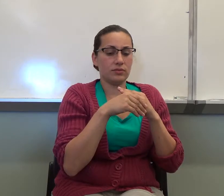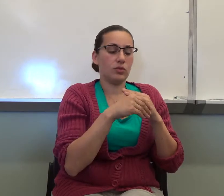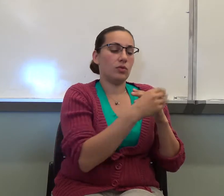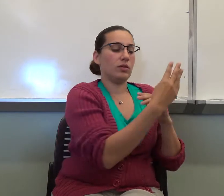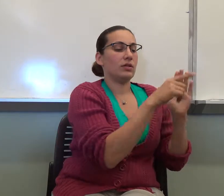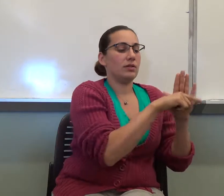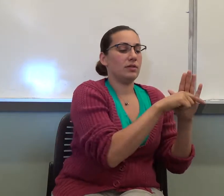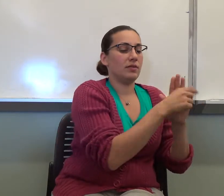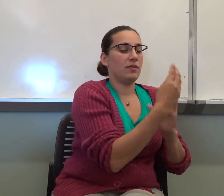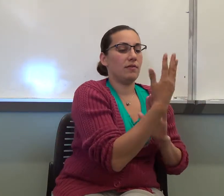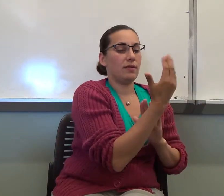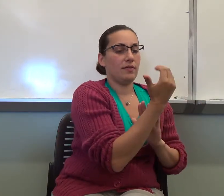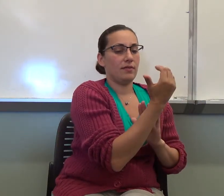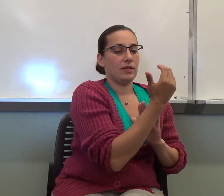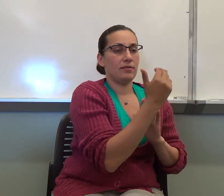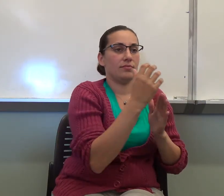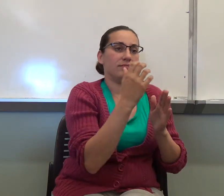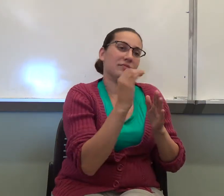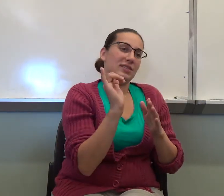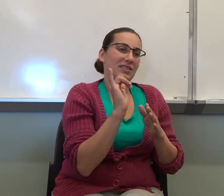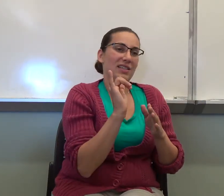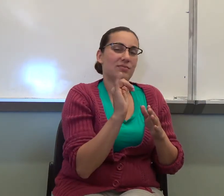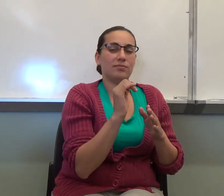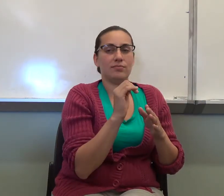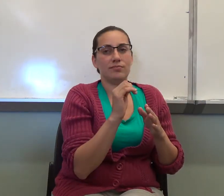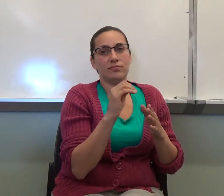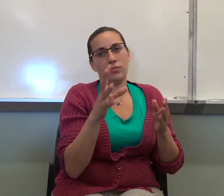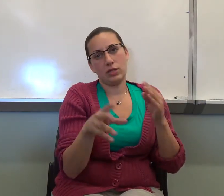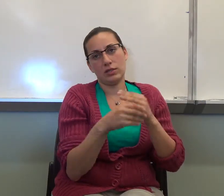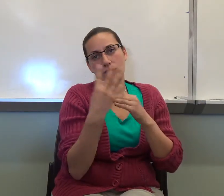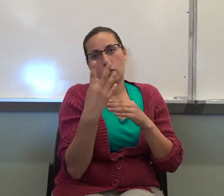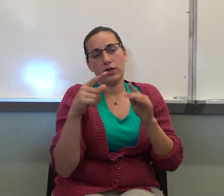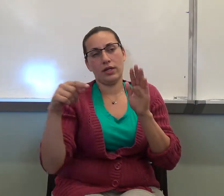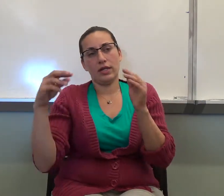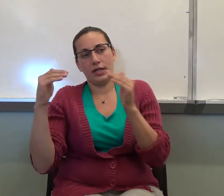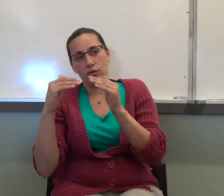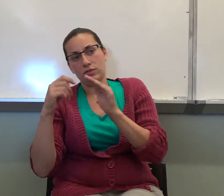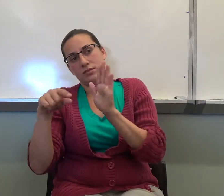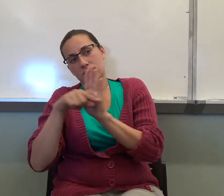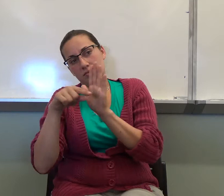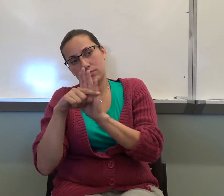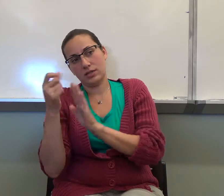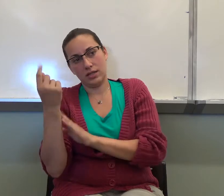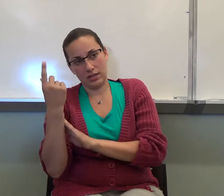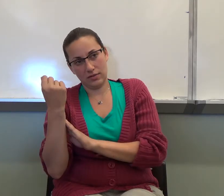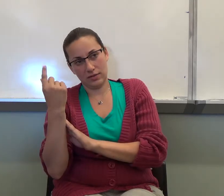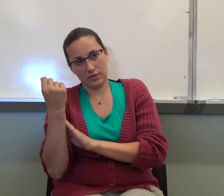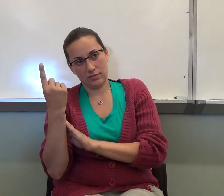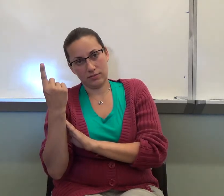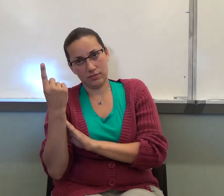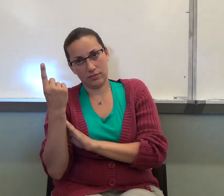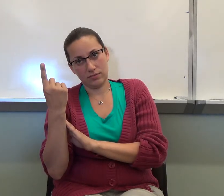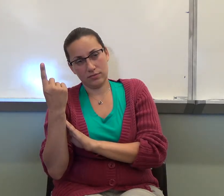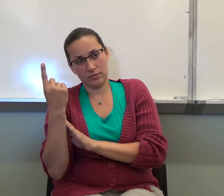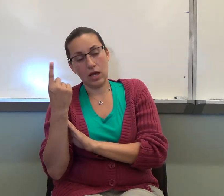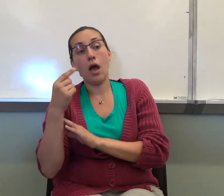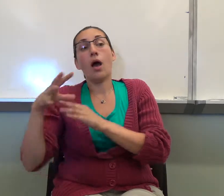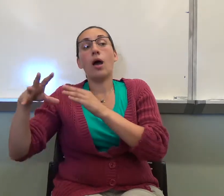minus 11. And then minus 1 would give you a minus 12. So this is minus 12 W's.